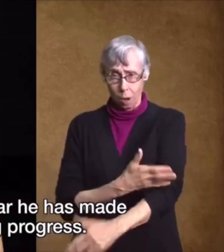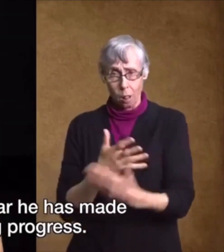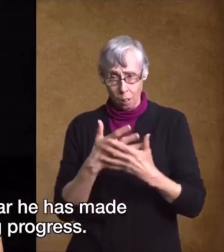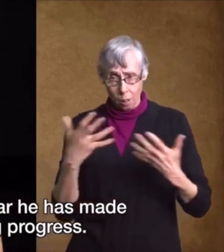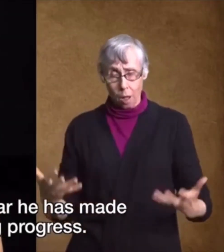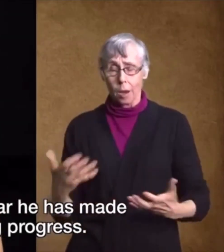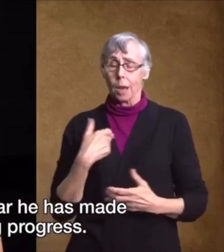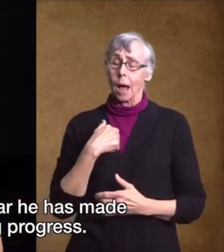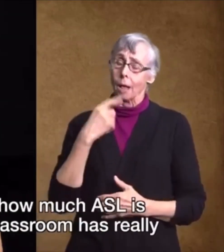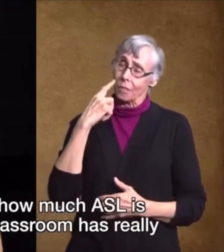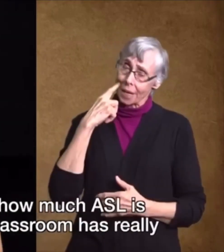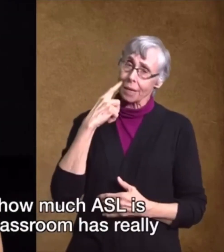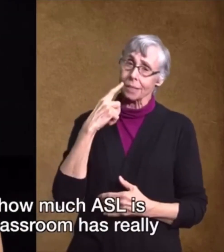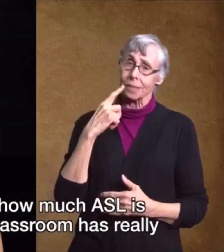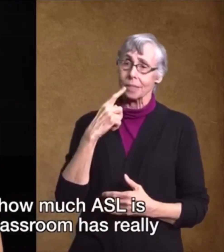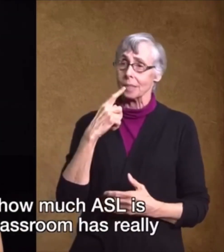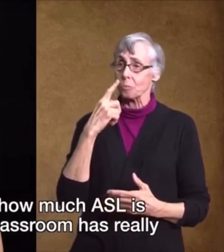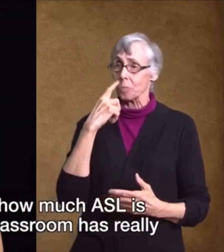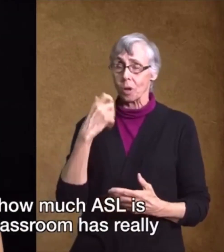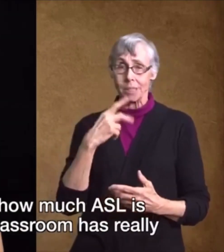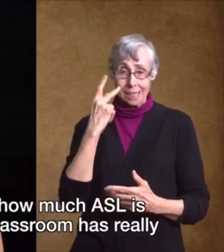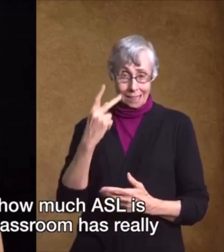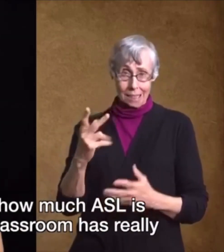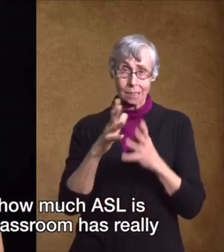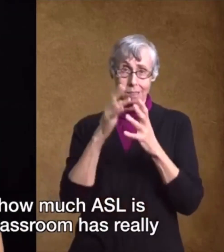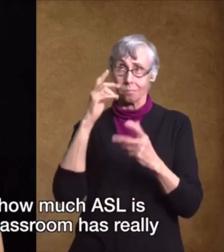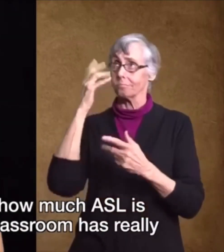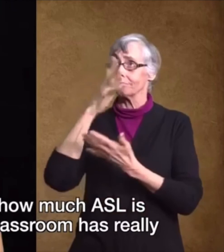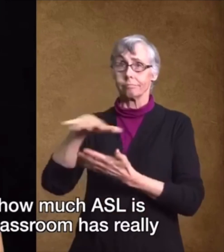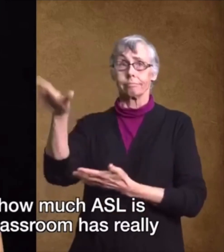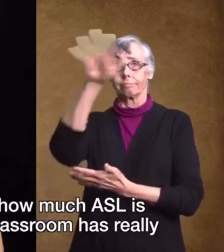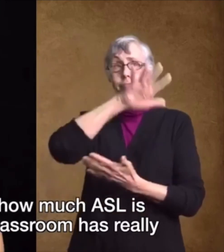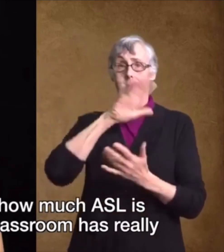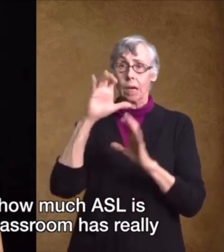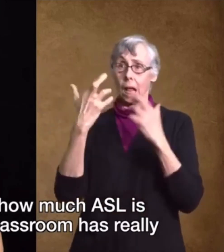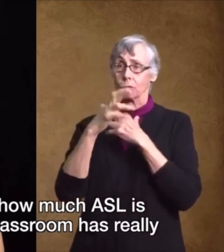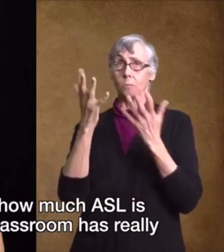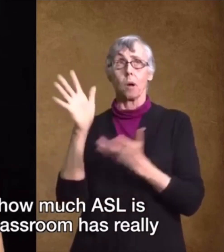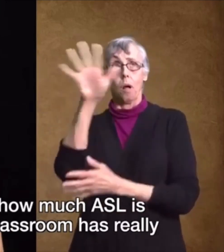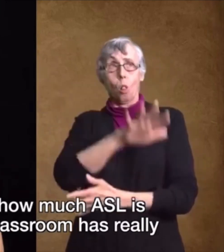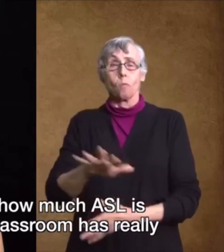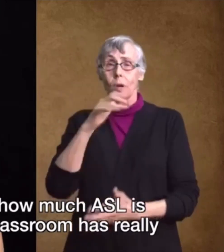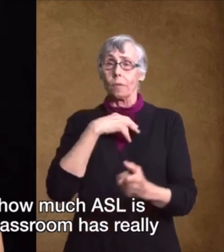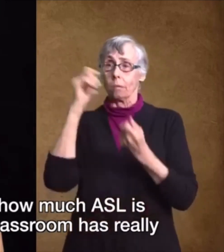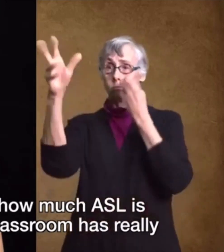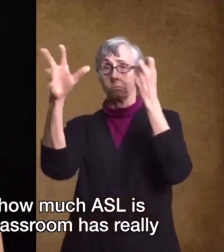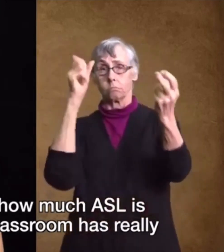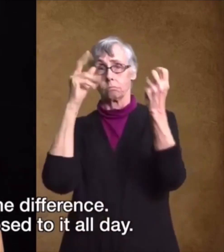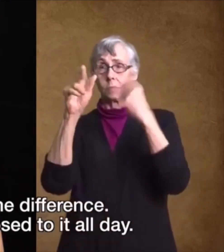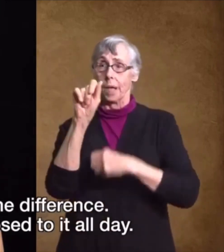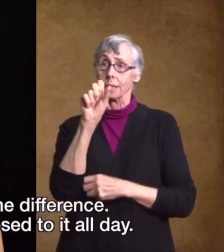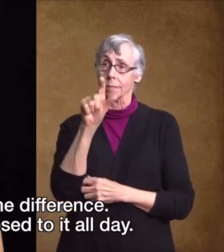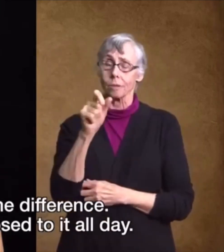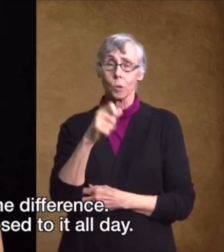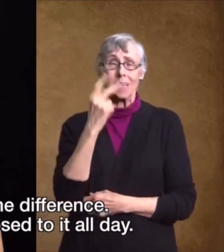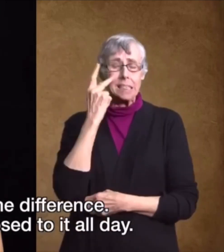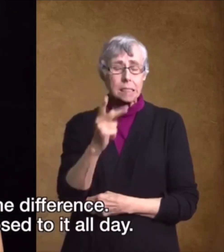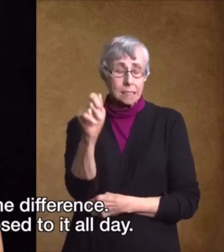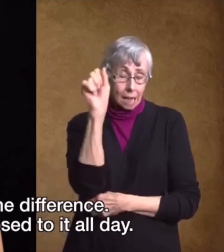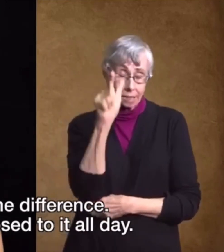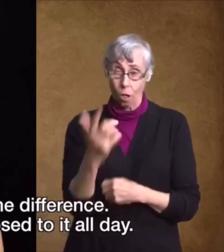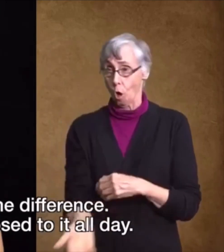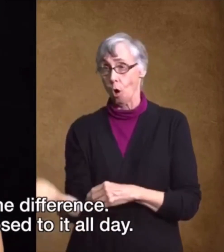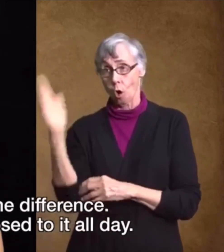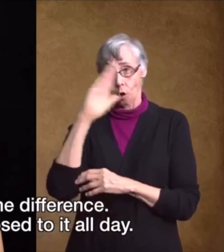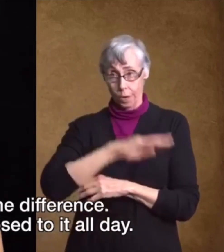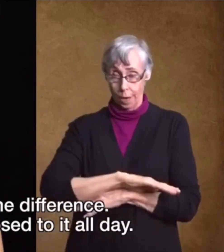amazing progress, and I think that just how much ASL is going on in the classroom has really made the difference. So he's just exposed